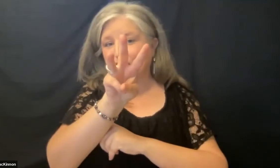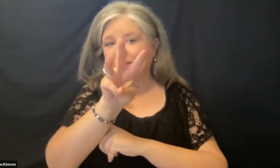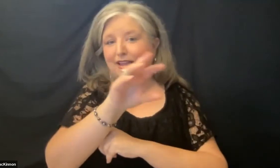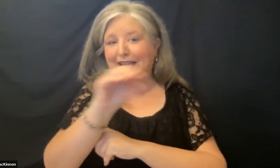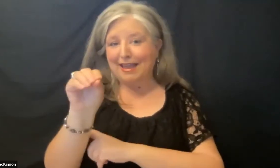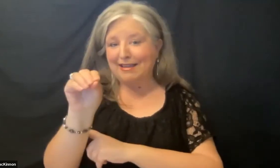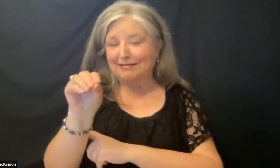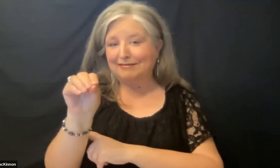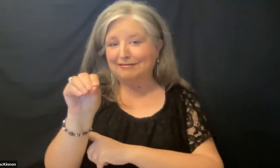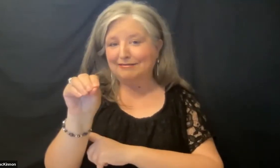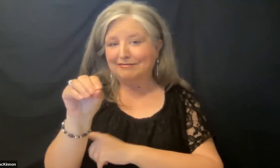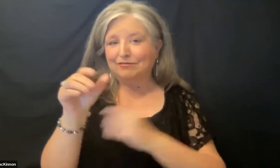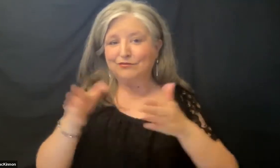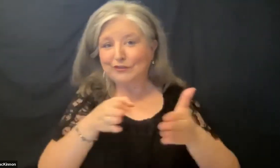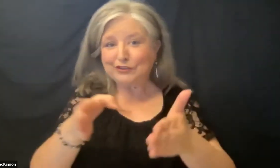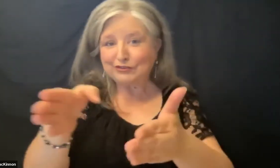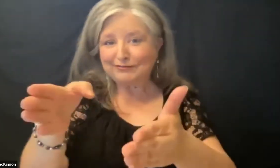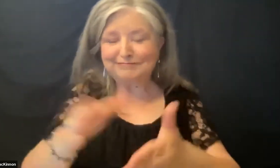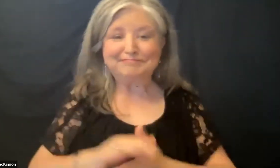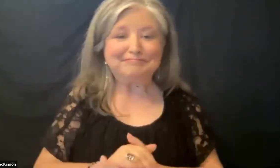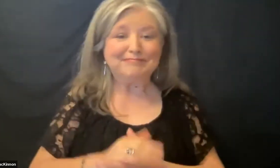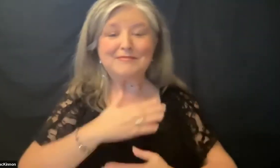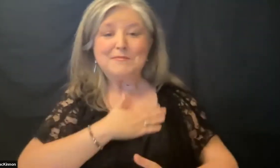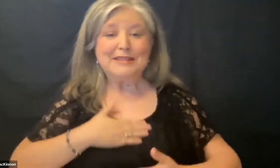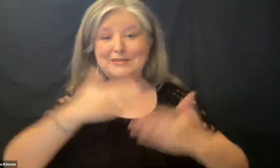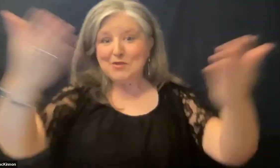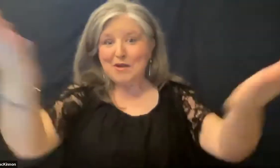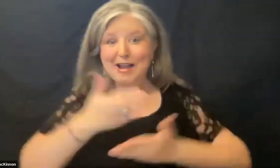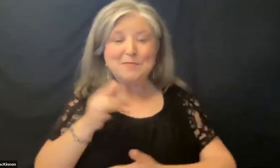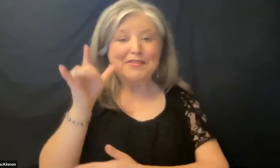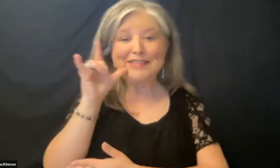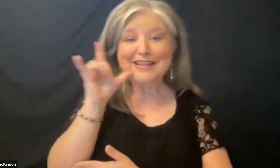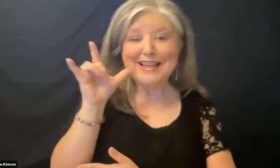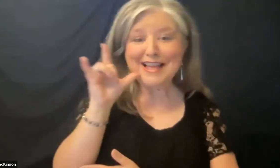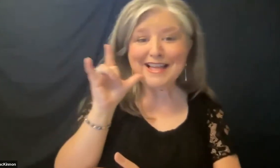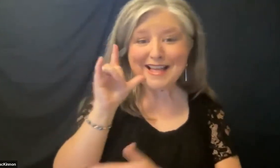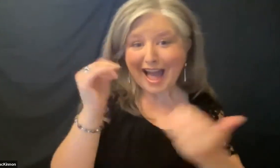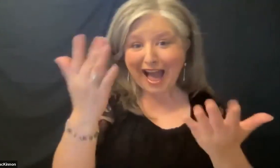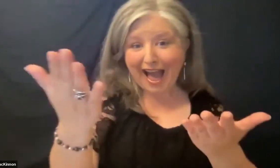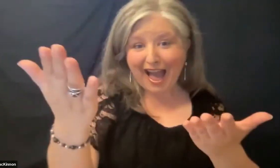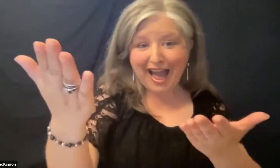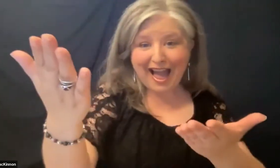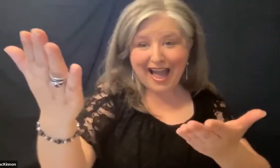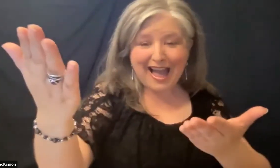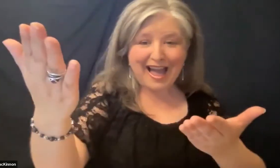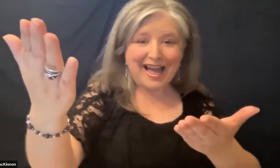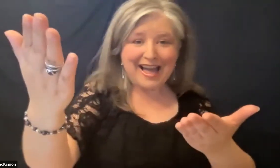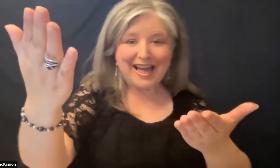Her first performance piece is called Jaw, and the second one is called Be a River. And over to you,